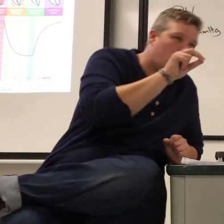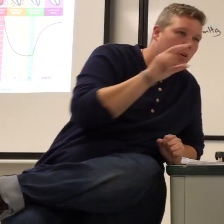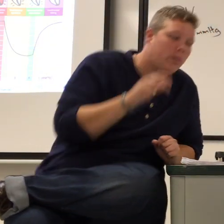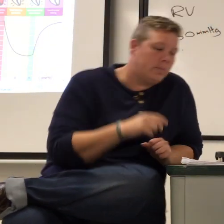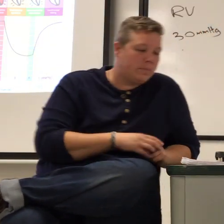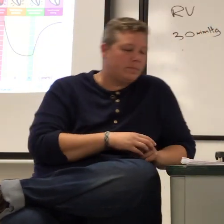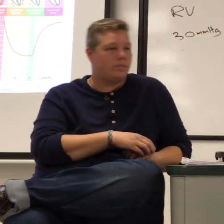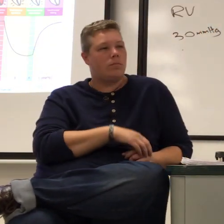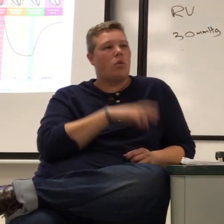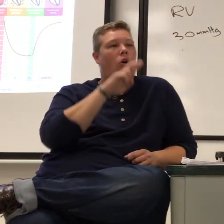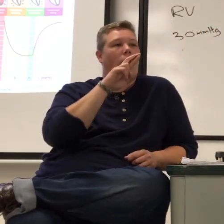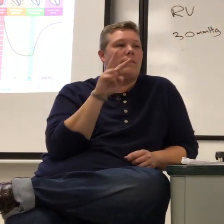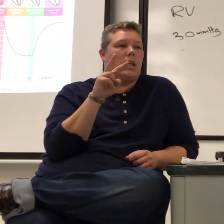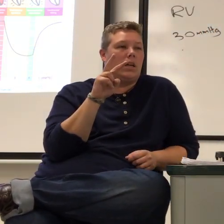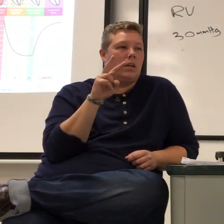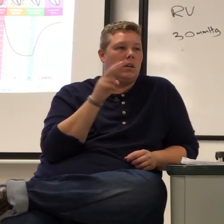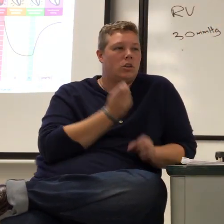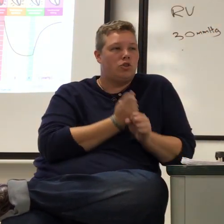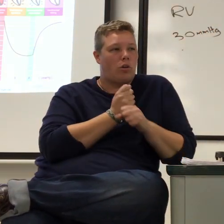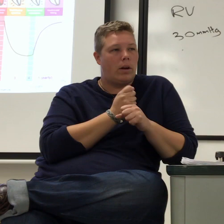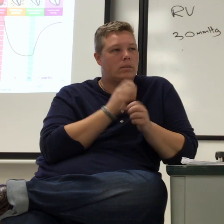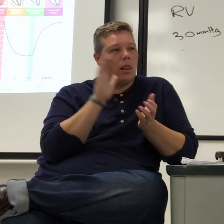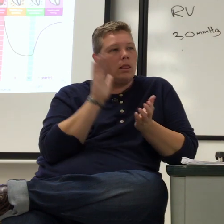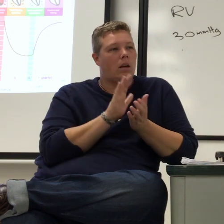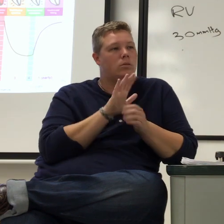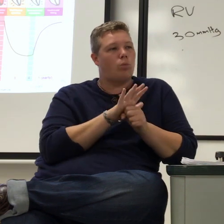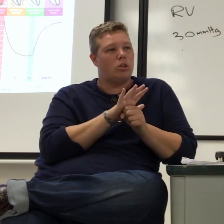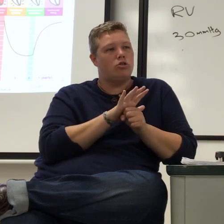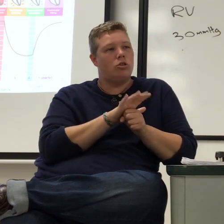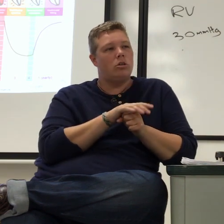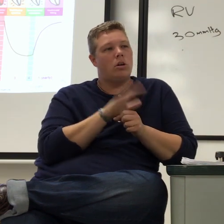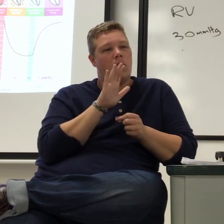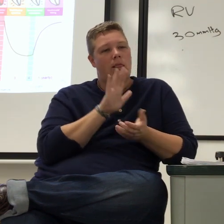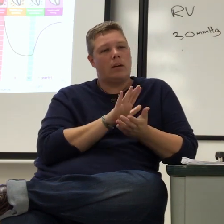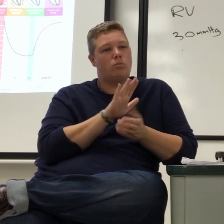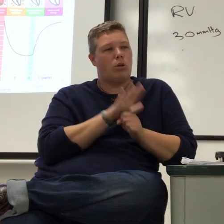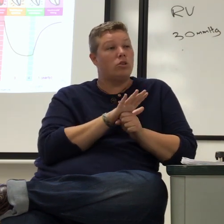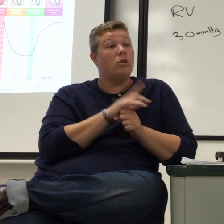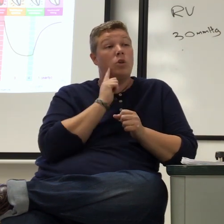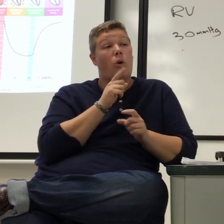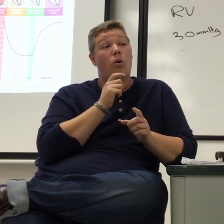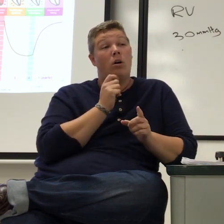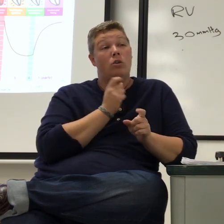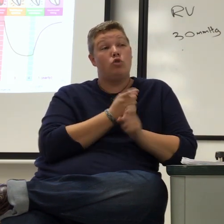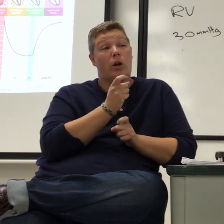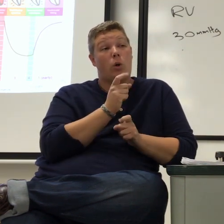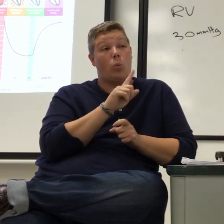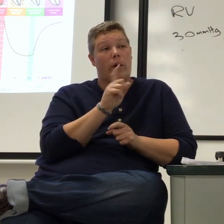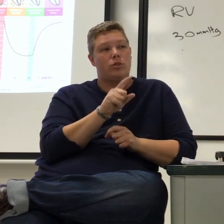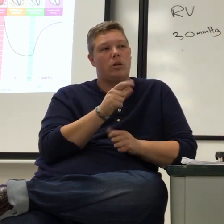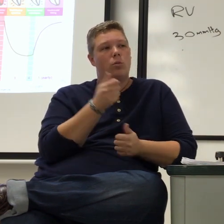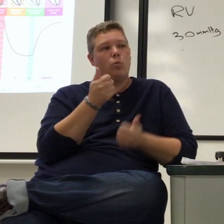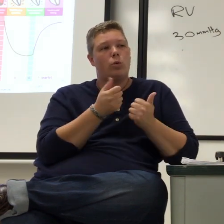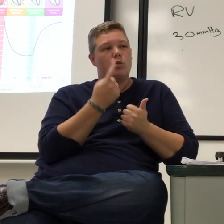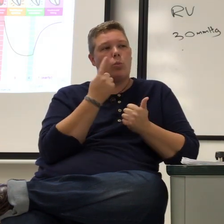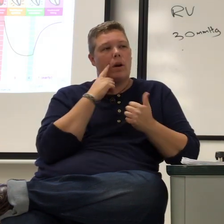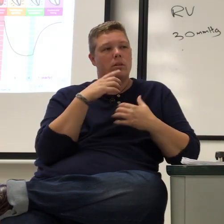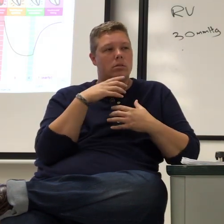The RV generates less pressure. So here's a trick question. Which one's pumping more blood?